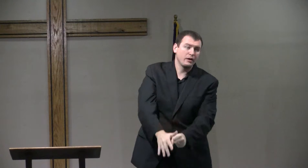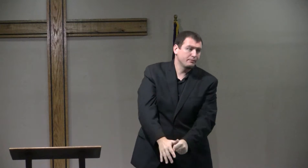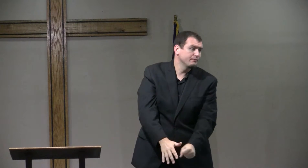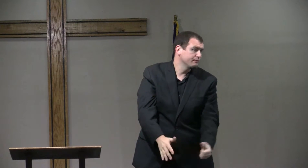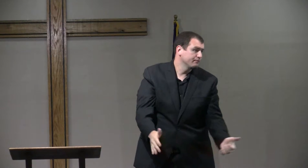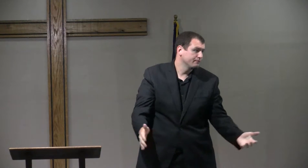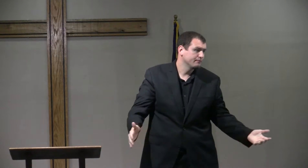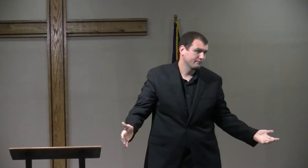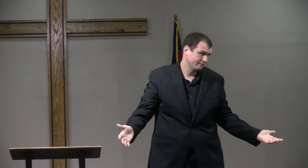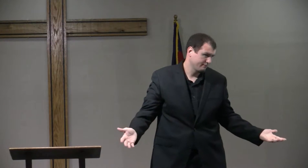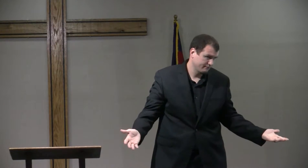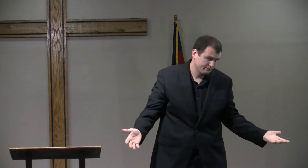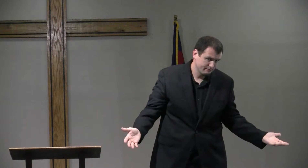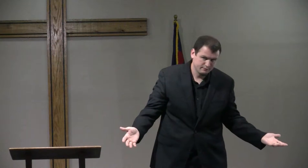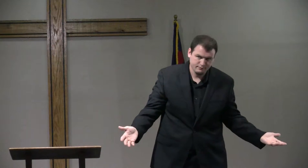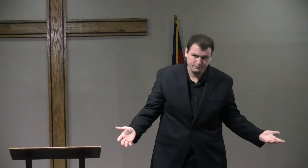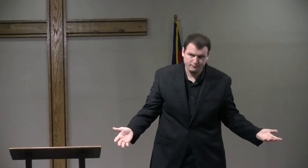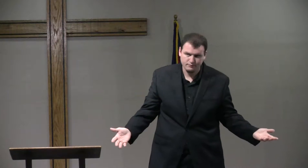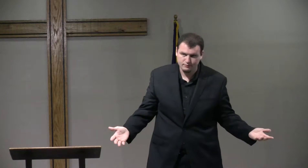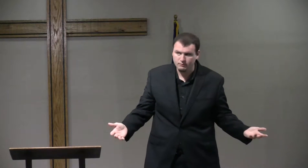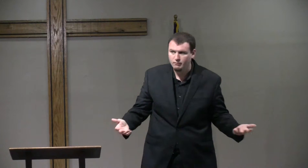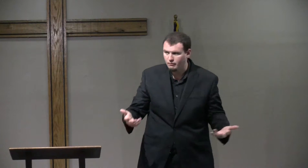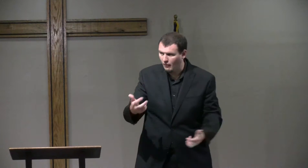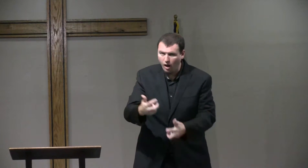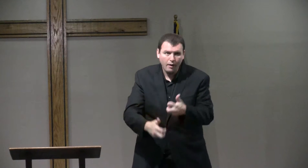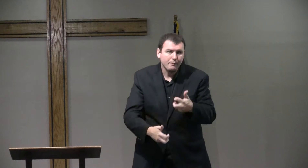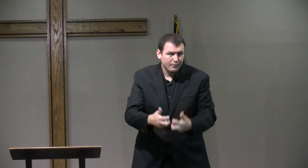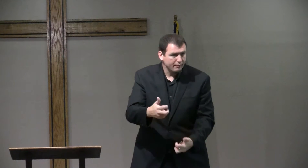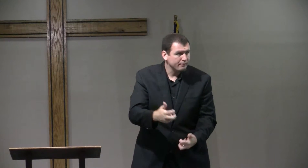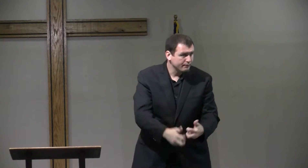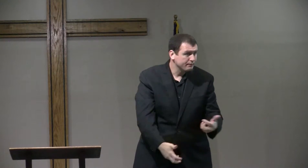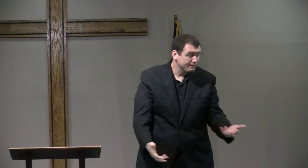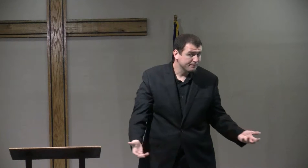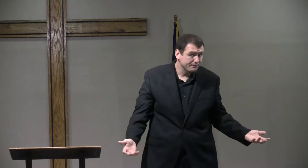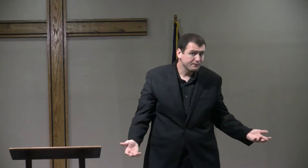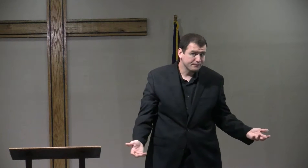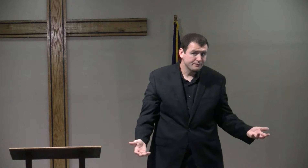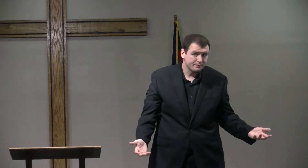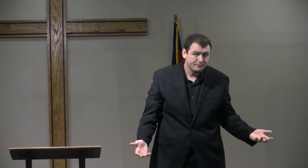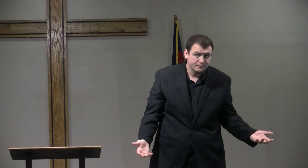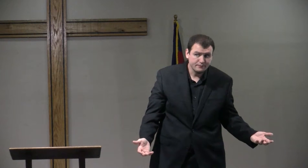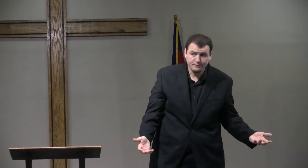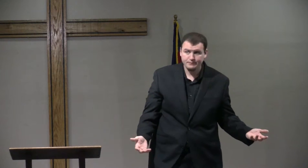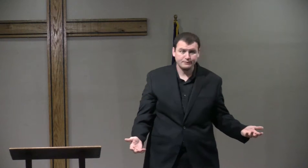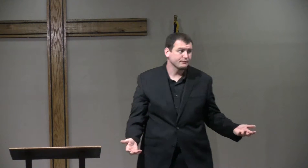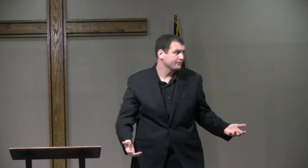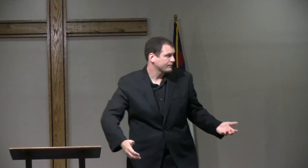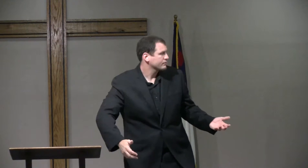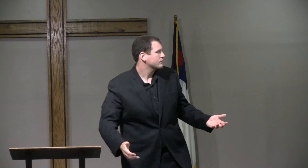until maybe you blow up over it and the problem gets even bigger.